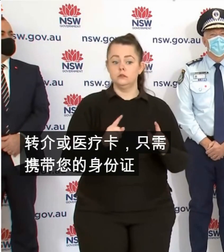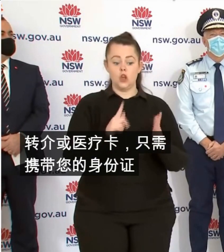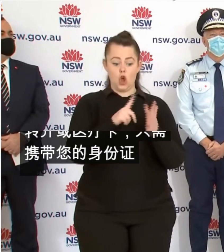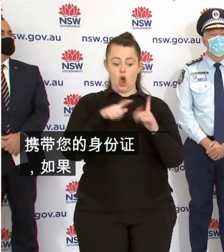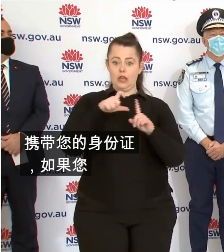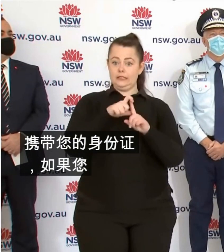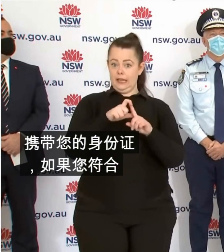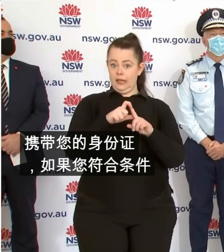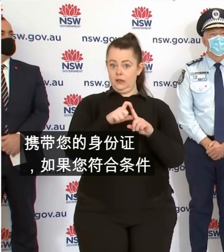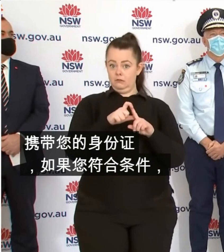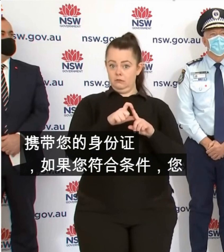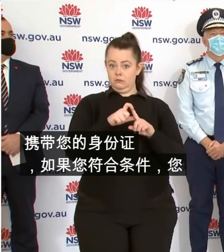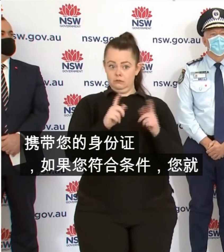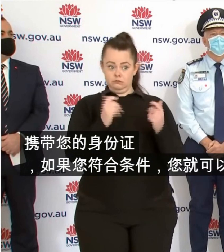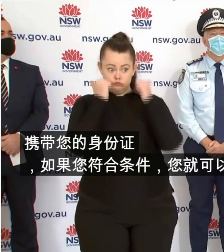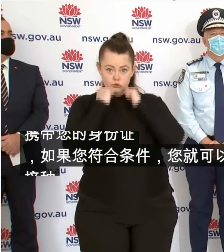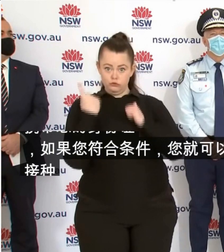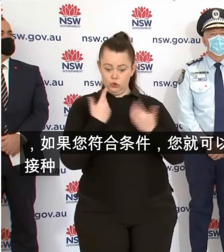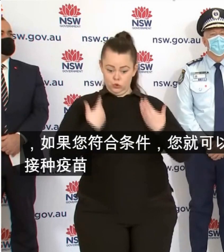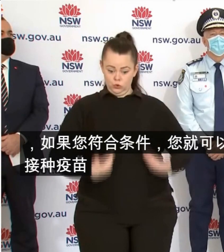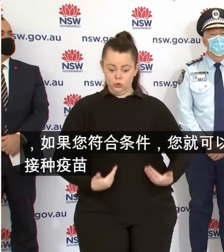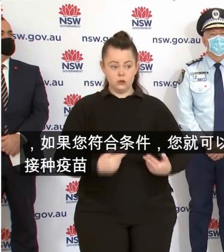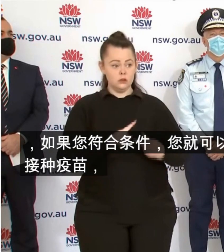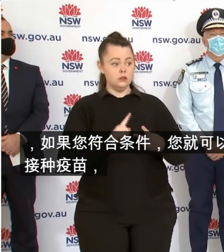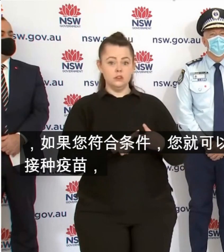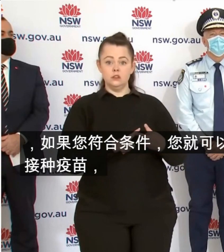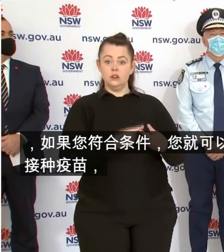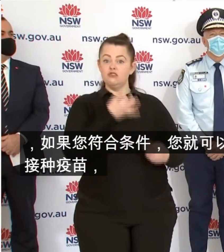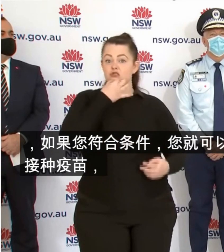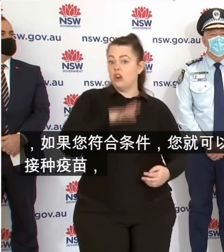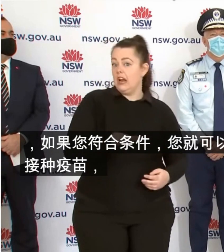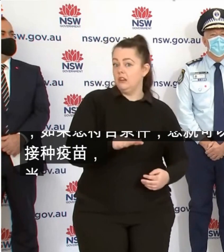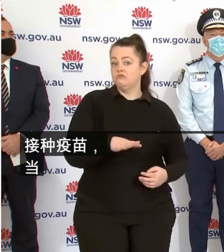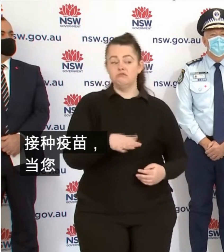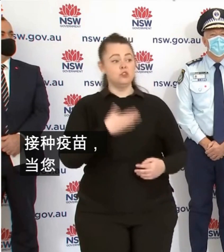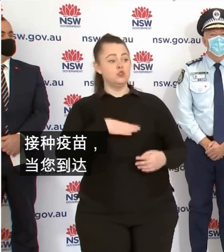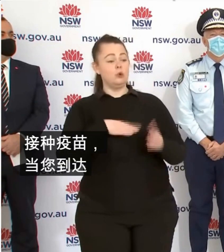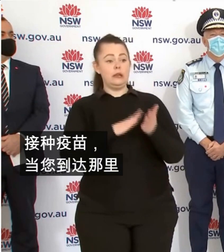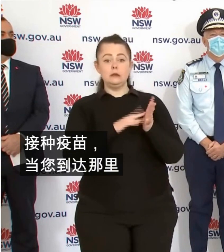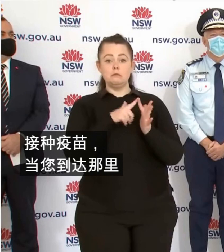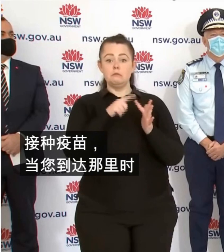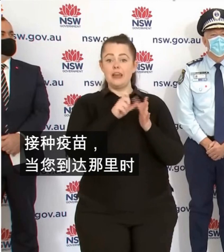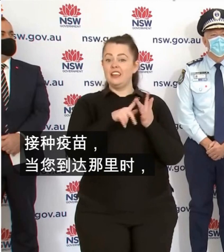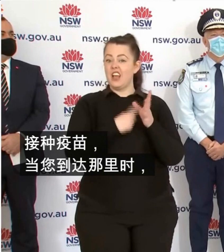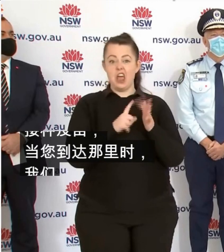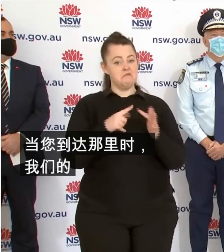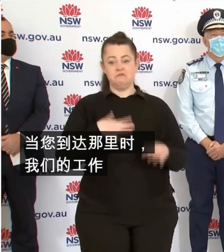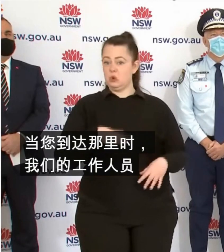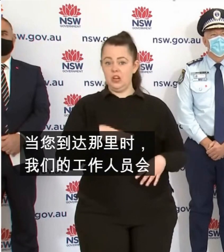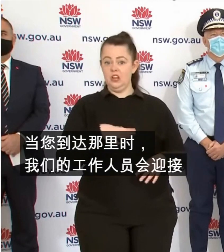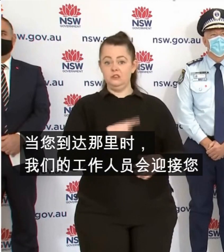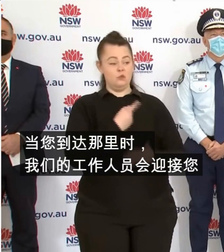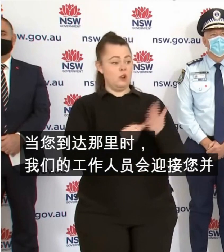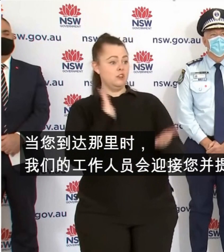ID, and if you are eligible, you can receive your vaccination then and there. When you get there, you'll be greeted by our